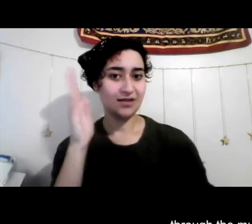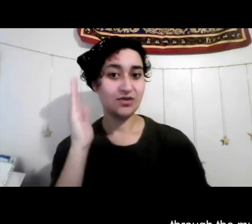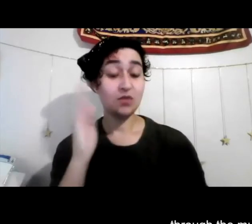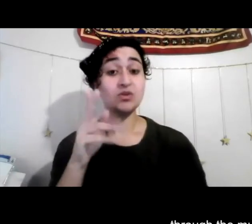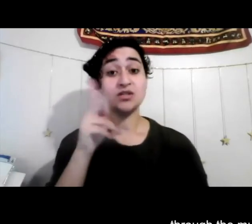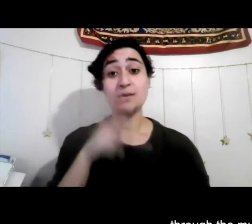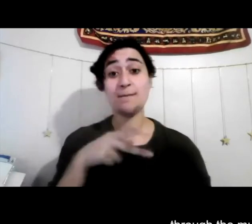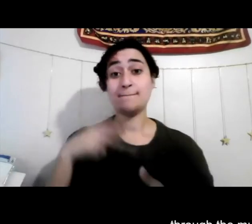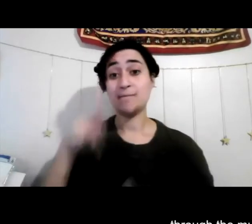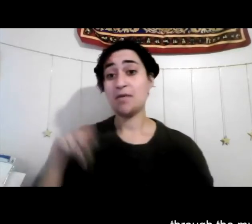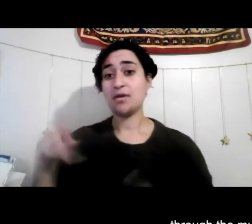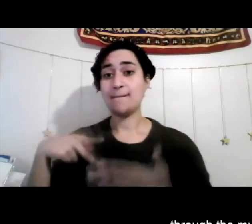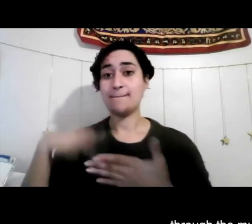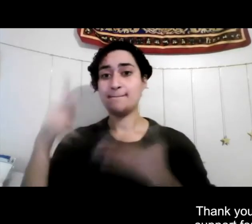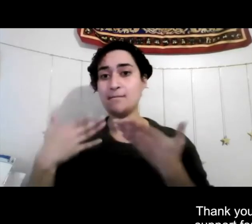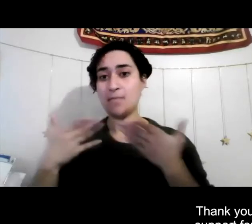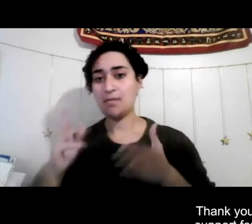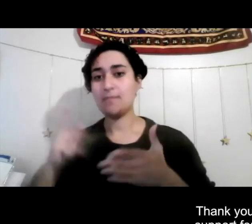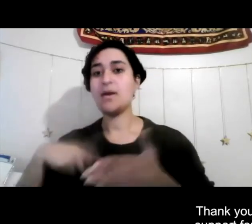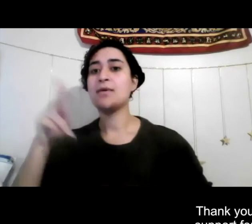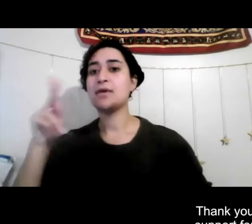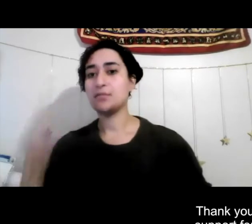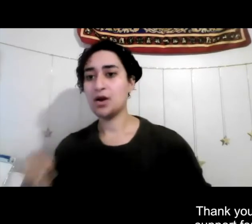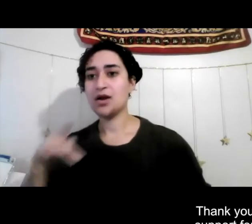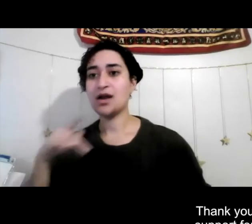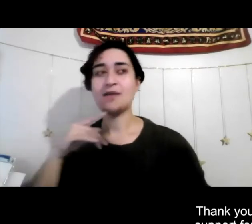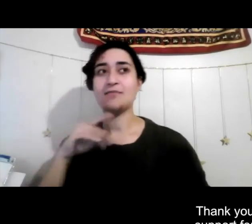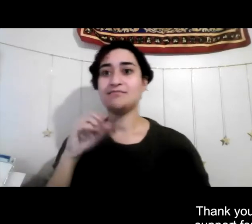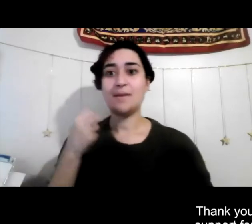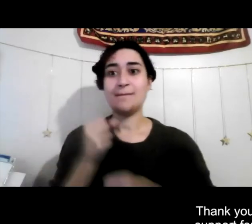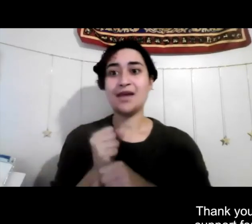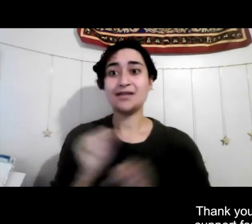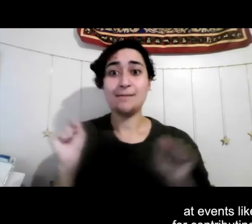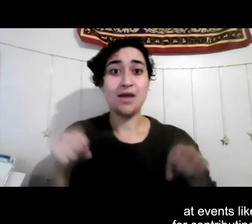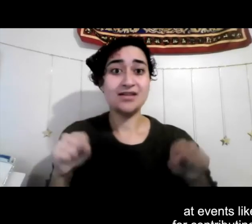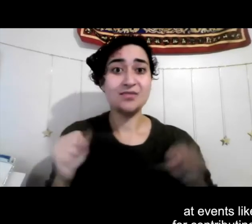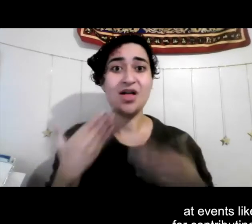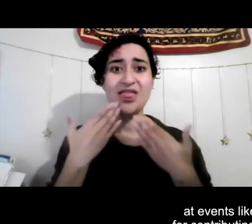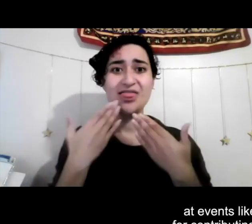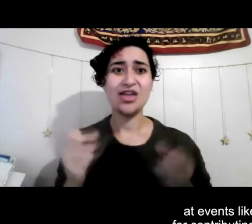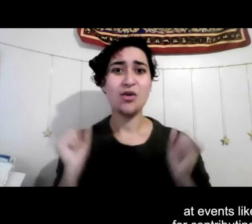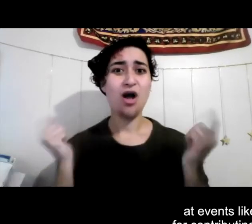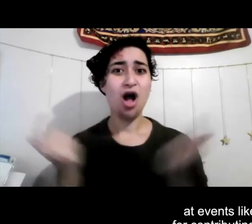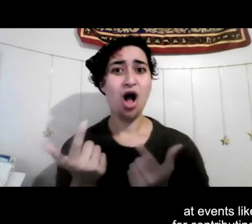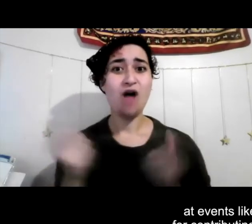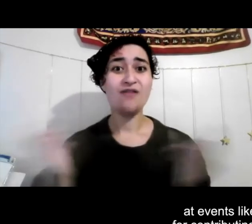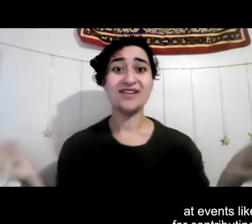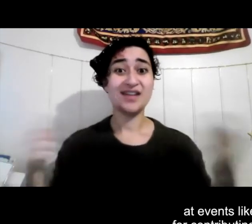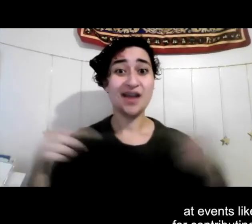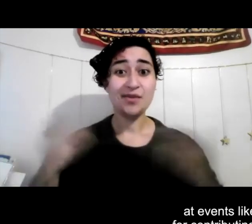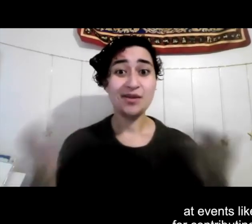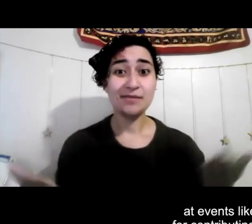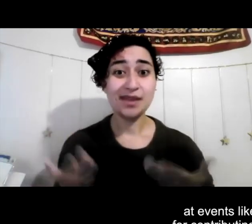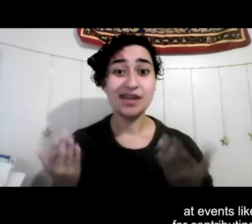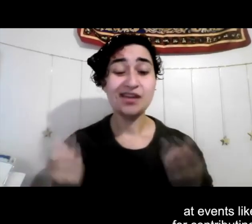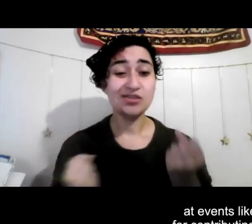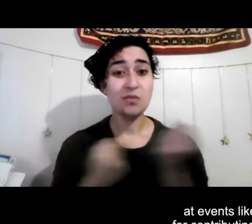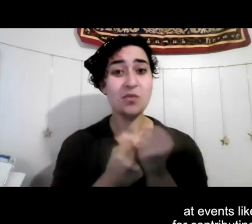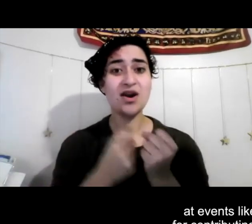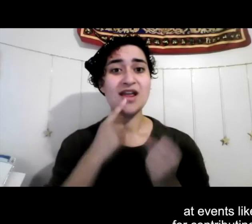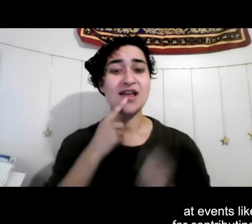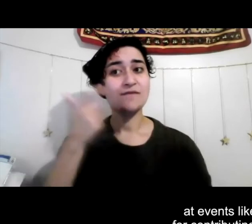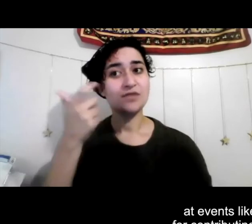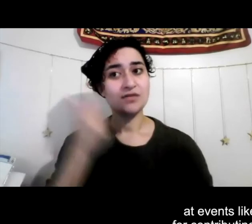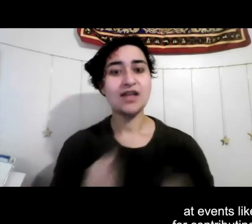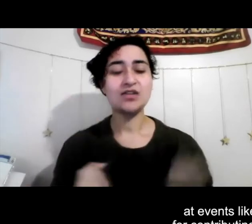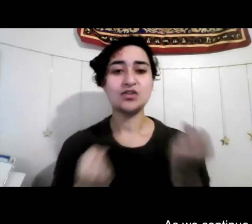through the museum, possible. Thank you all for your support, for being here at events like this one, and for contributing when you